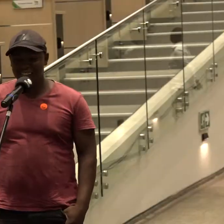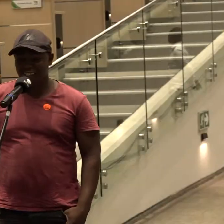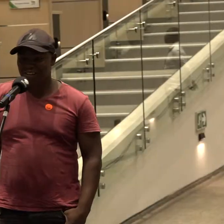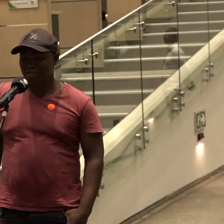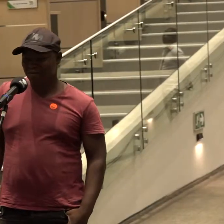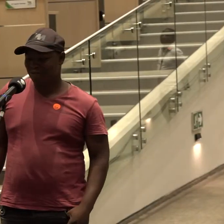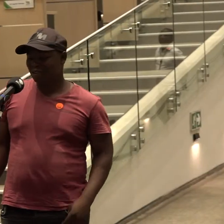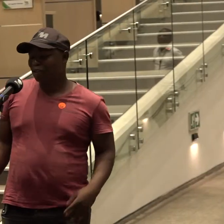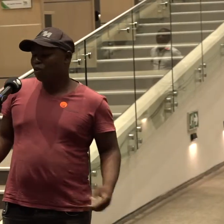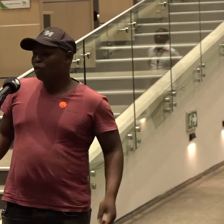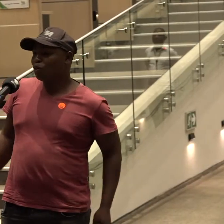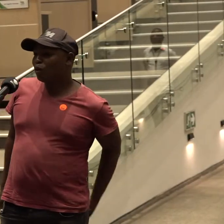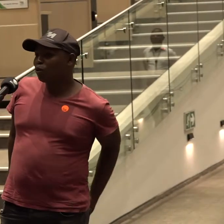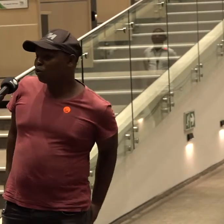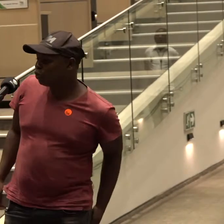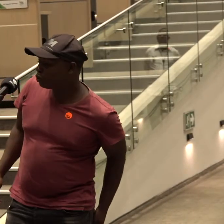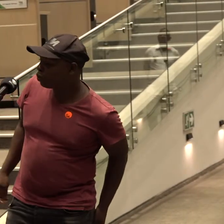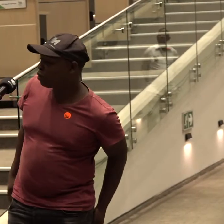foreign